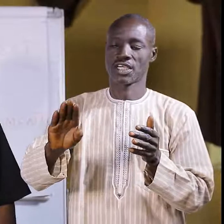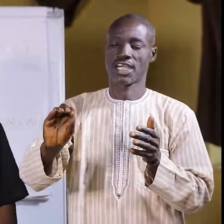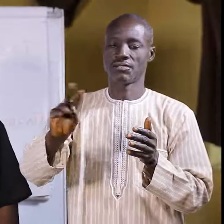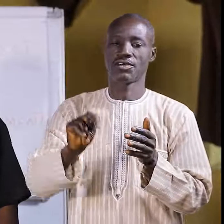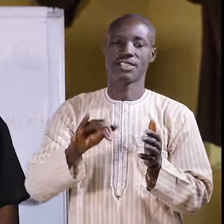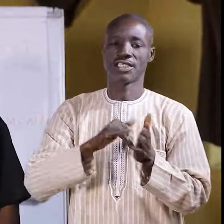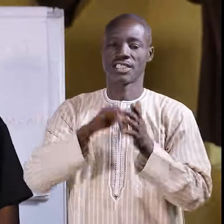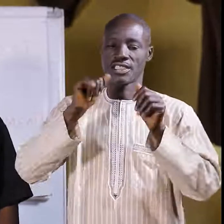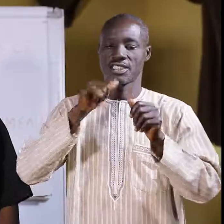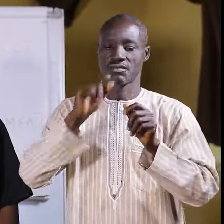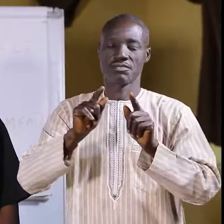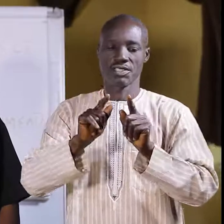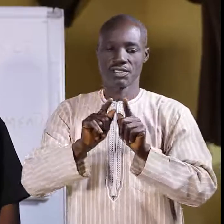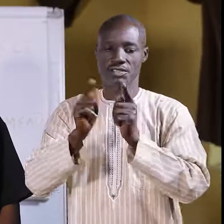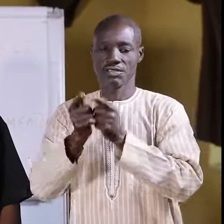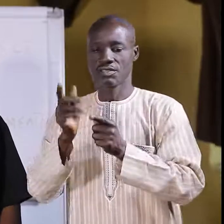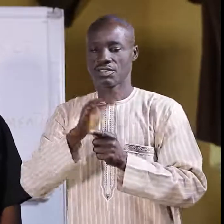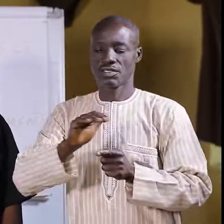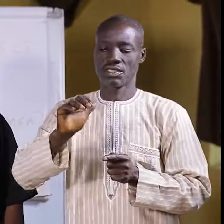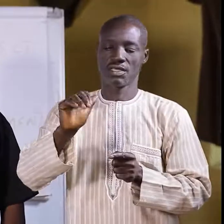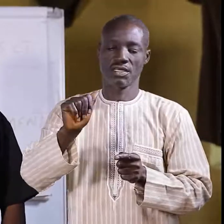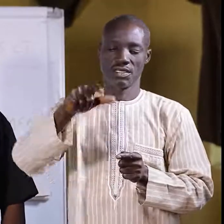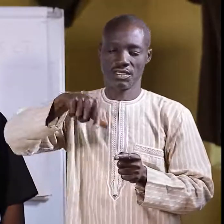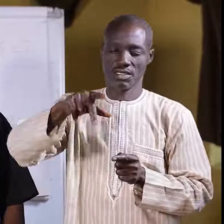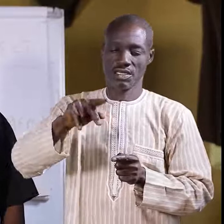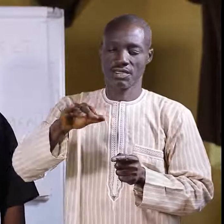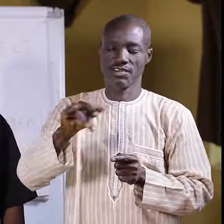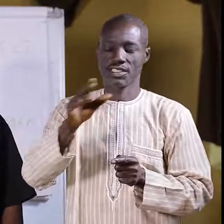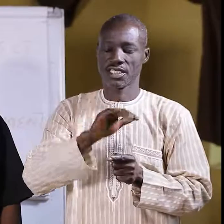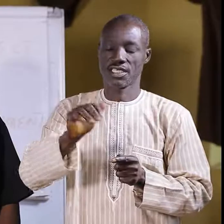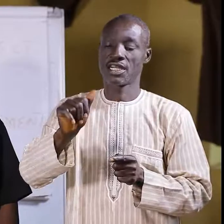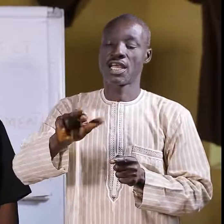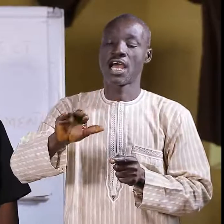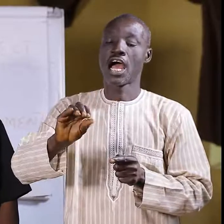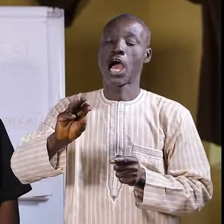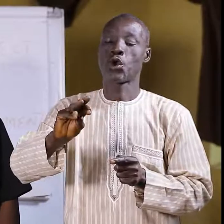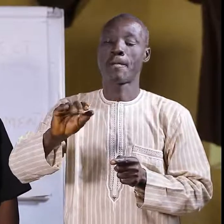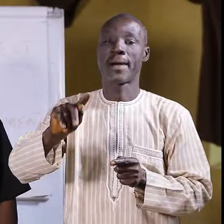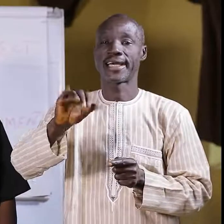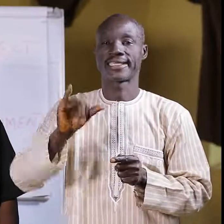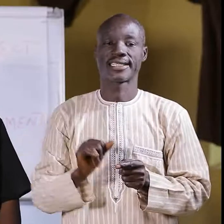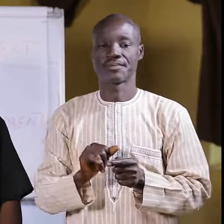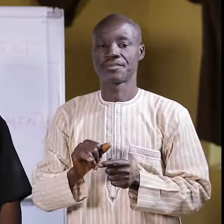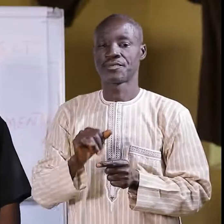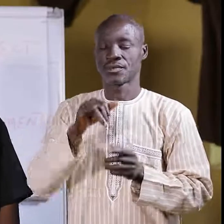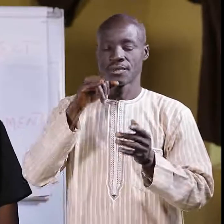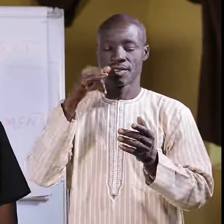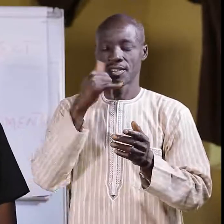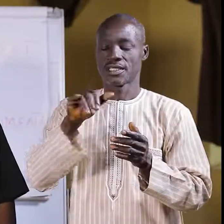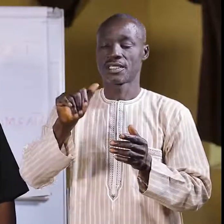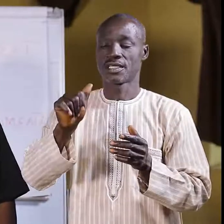categorized into aliphatic and aromatic, where we made mention that the aliphatic